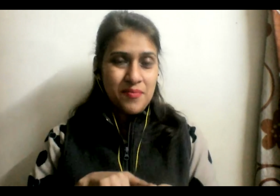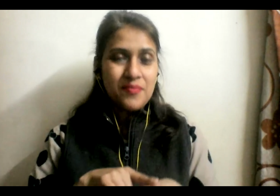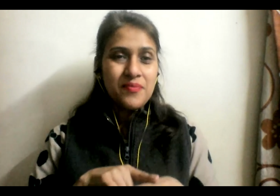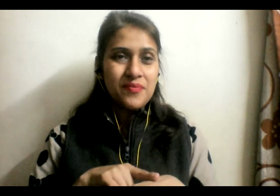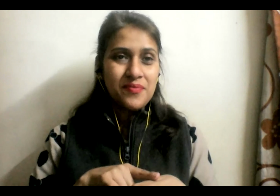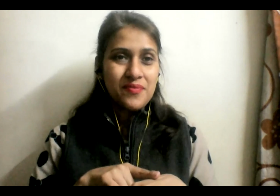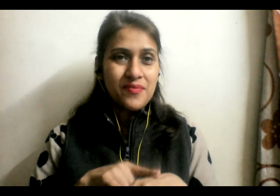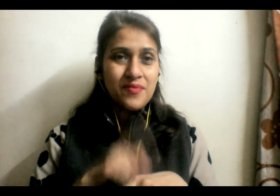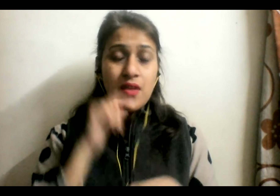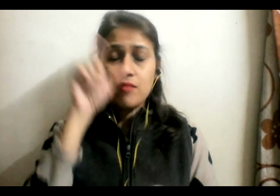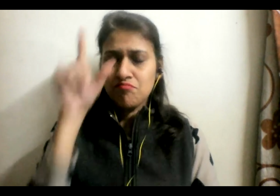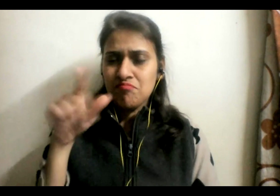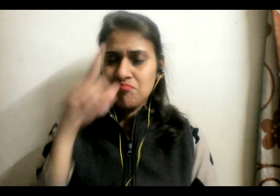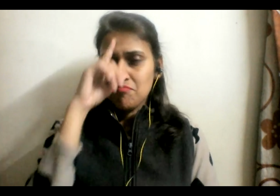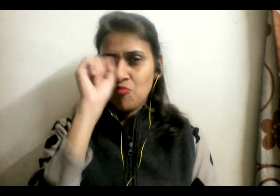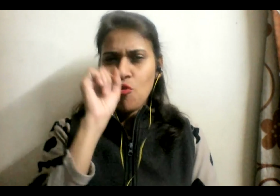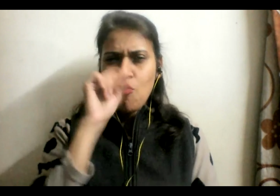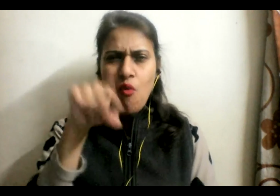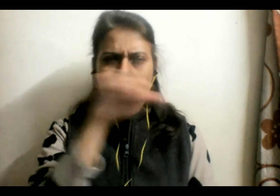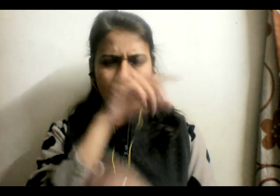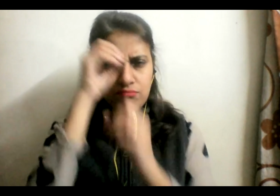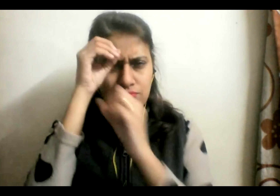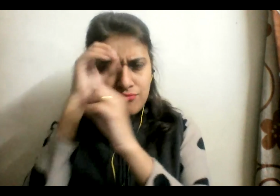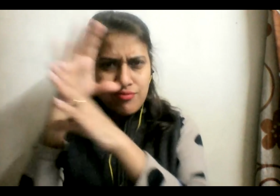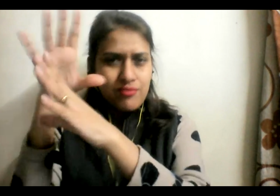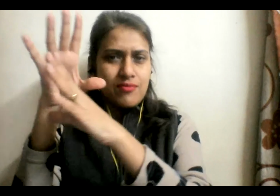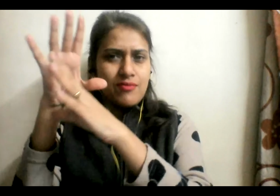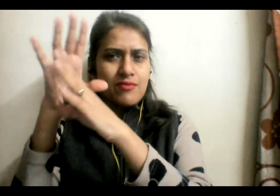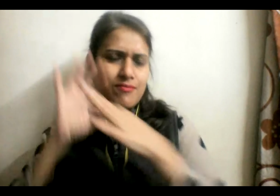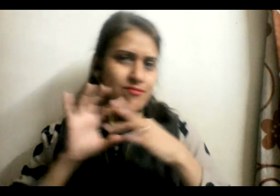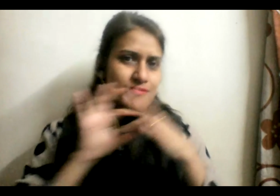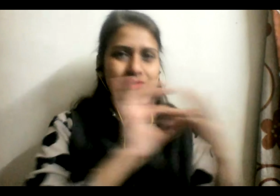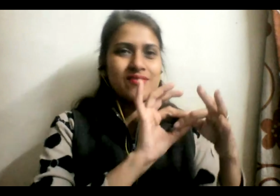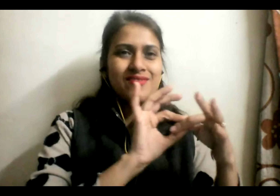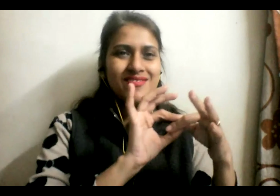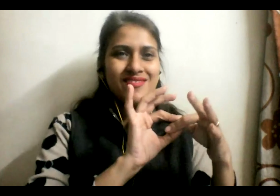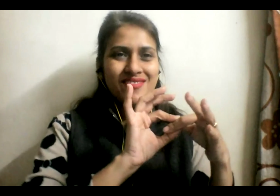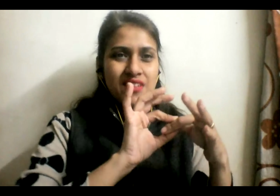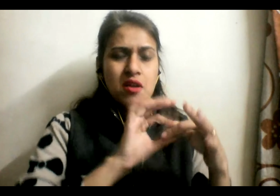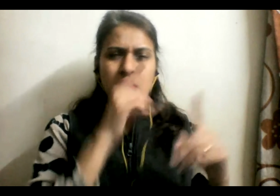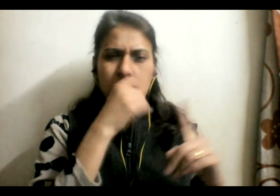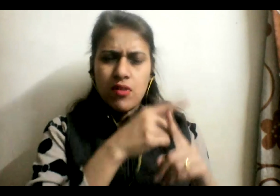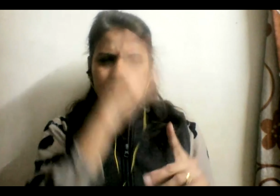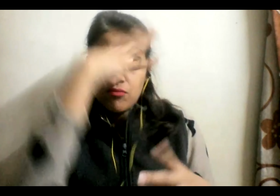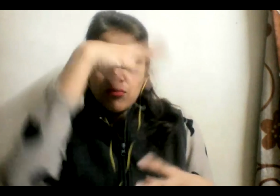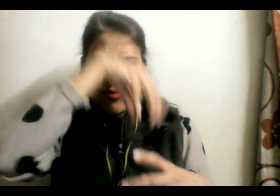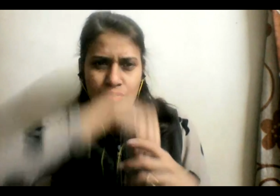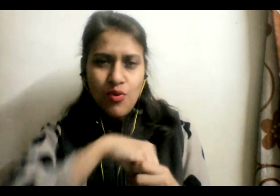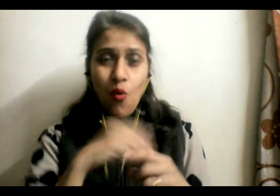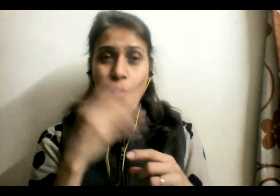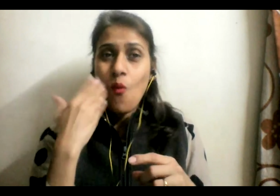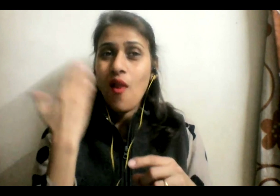had captured your imagination and tickled your intellect on